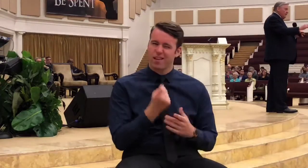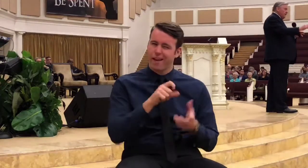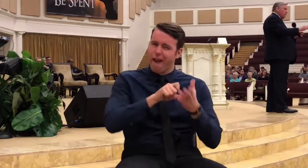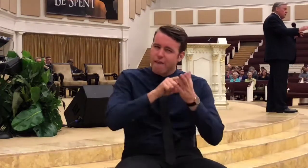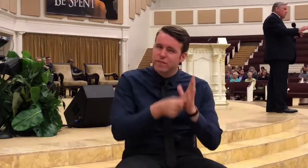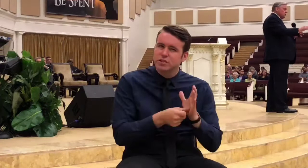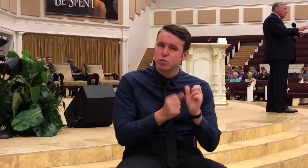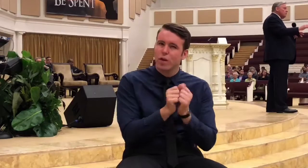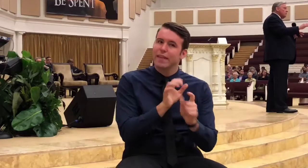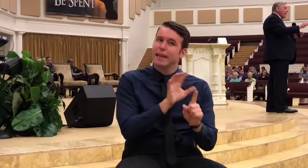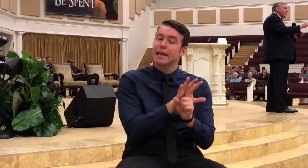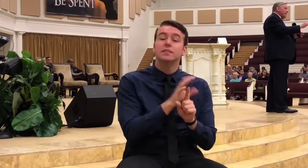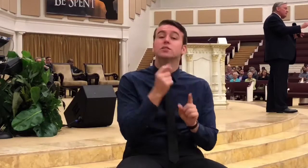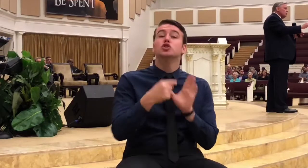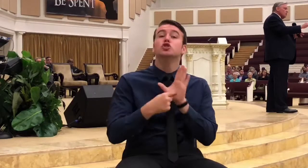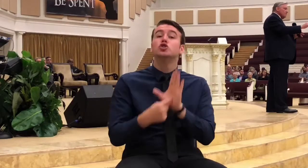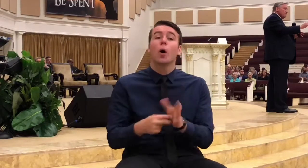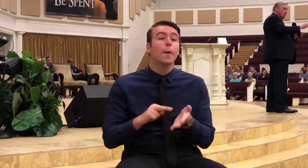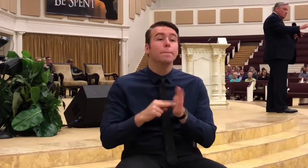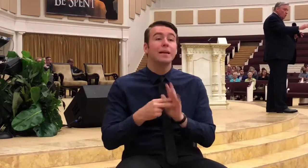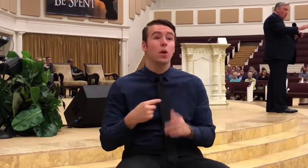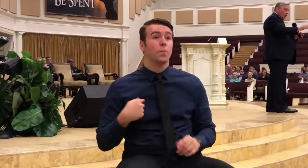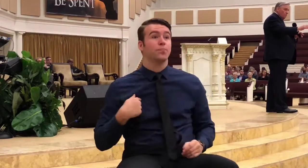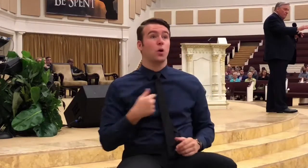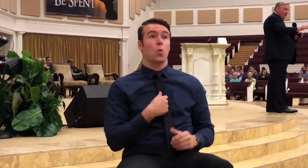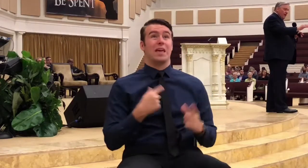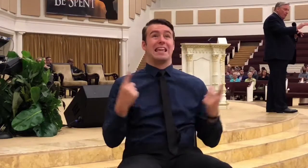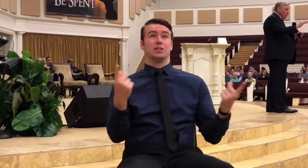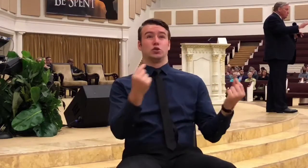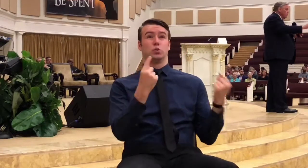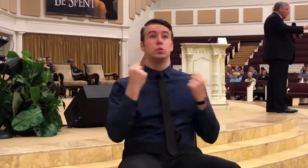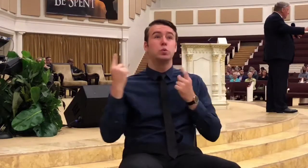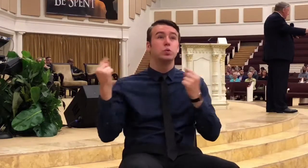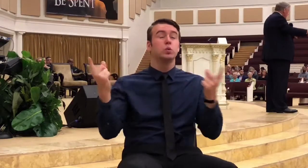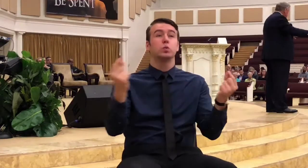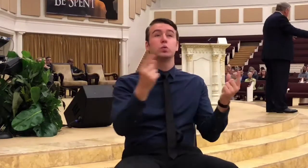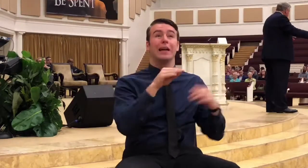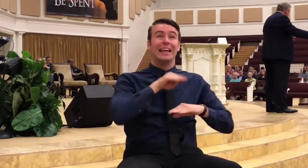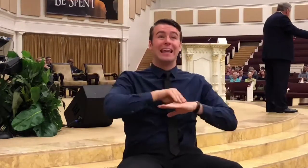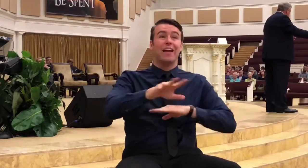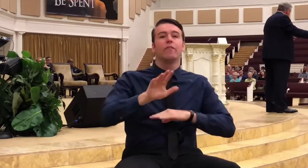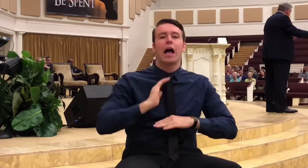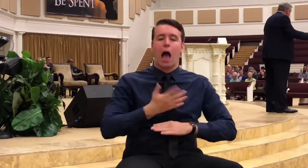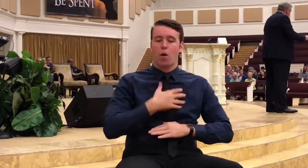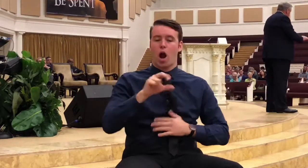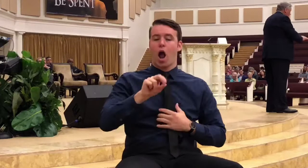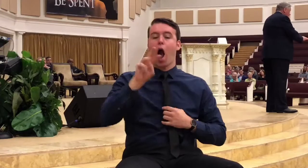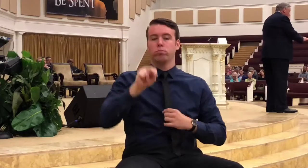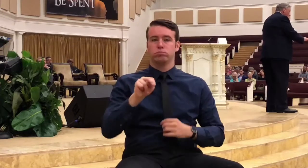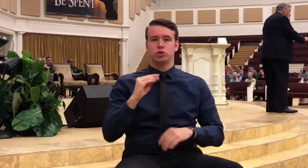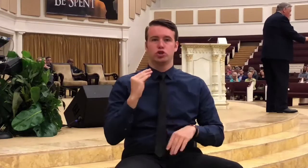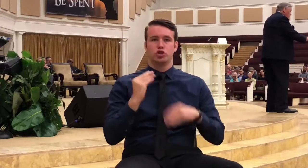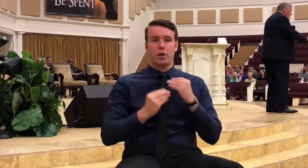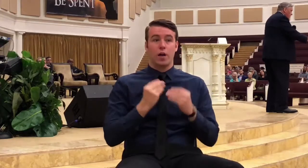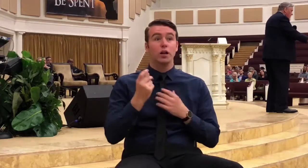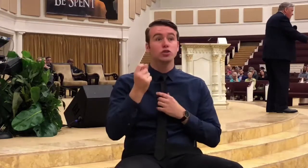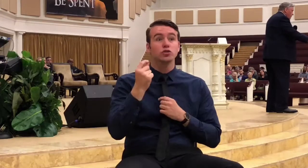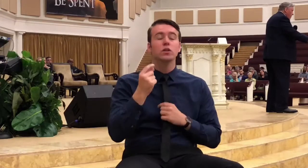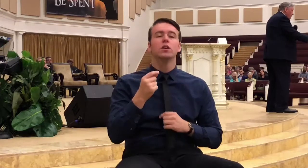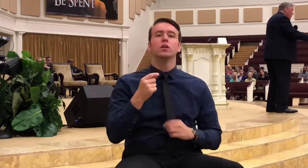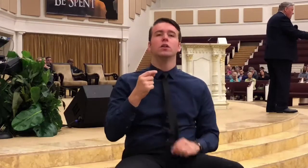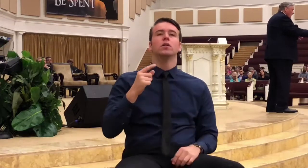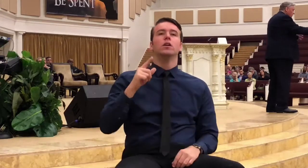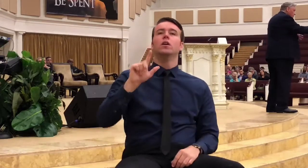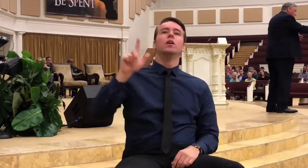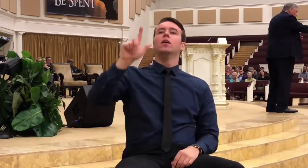So the implication is there. You and I can't serve much more than our own generation. So when you get a little further down